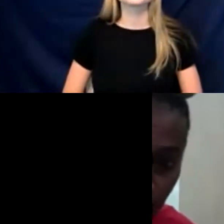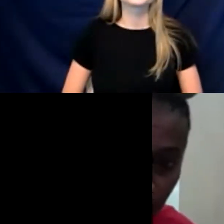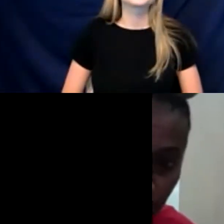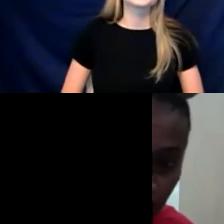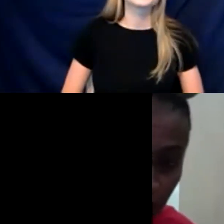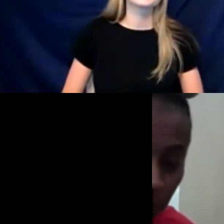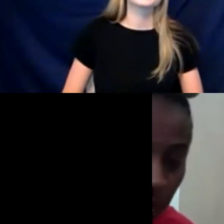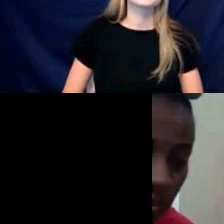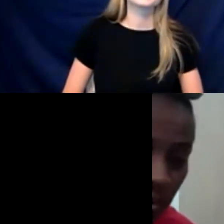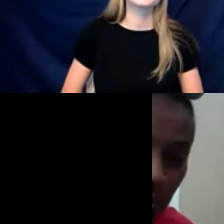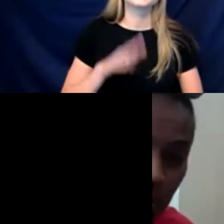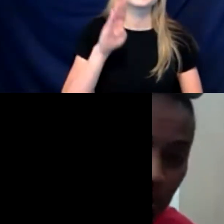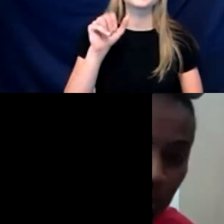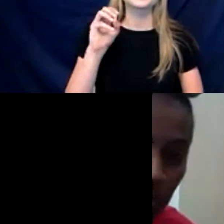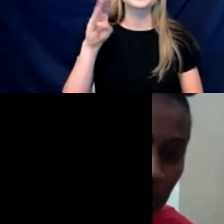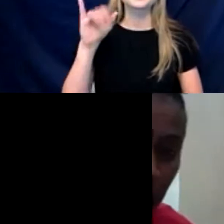Thank you.